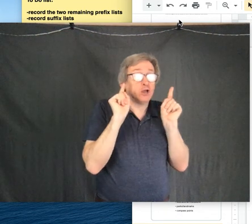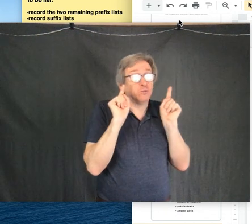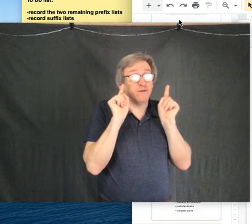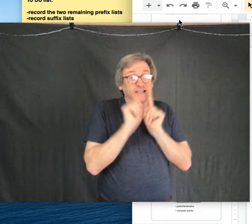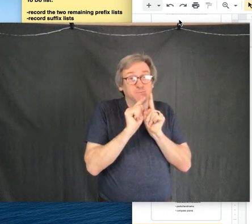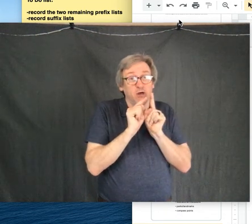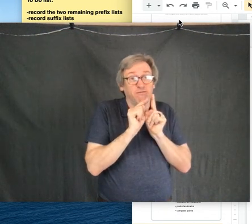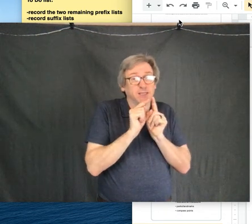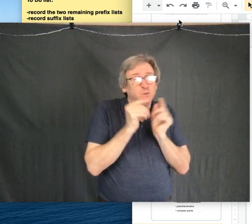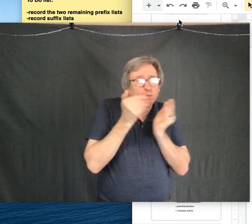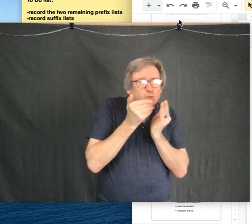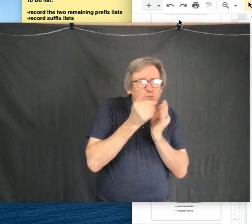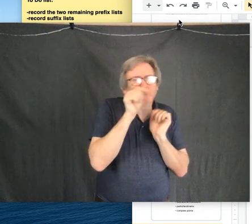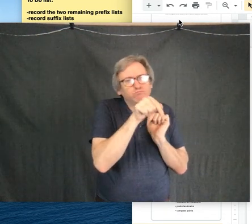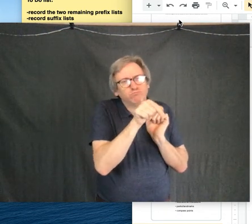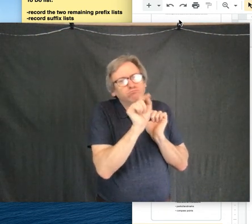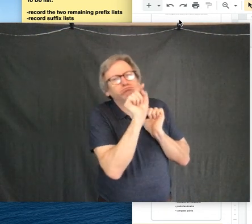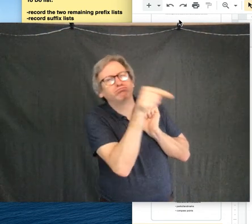Again, we have that small face,